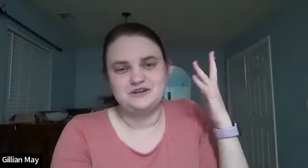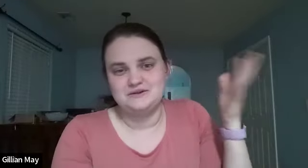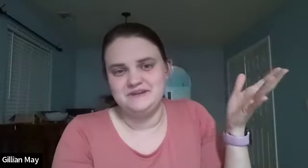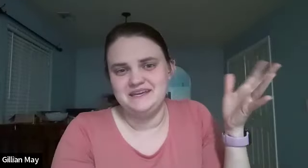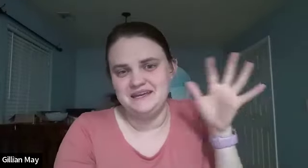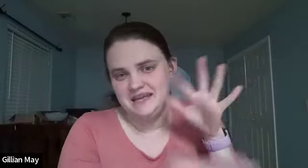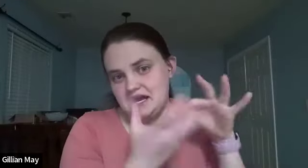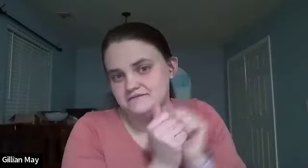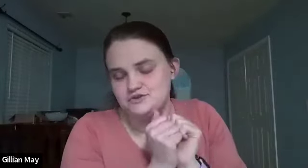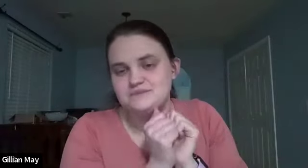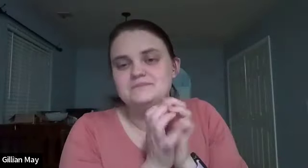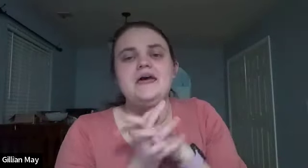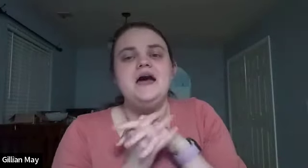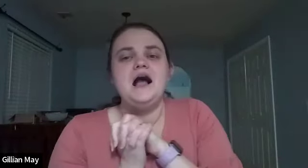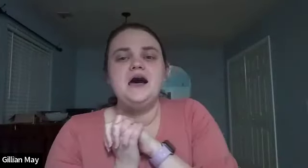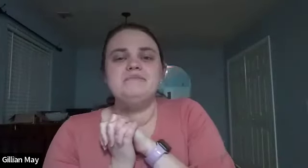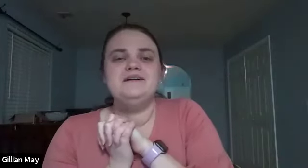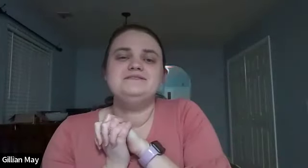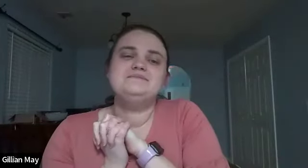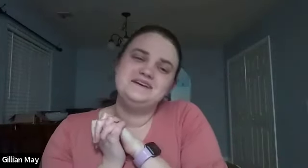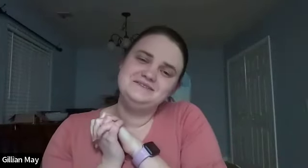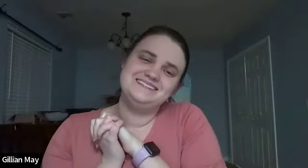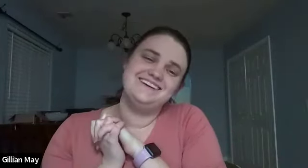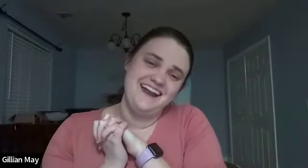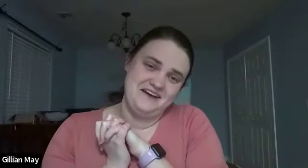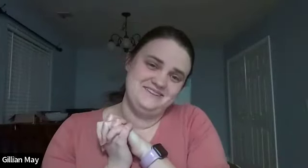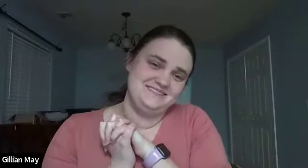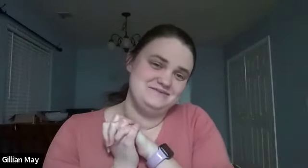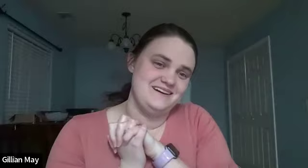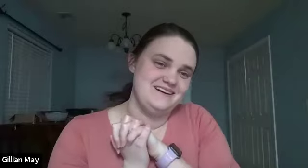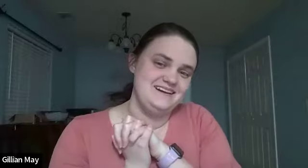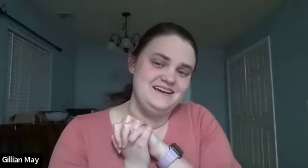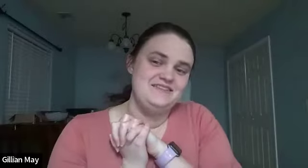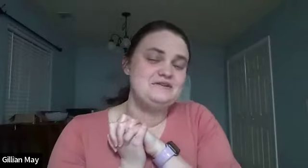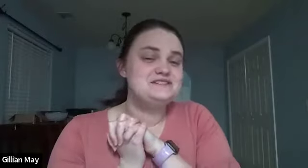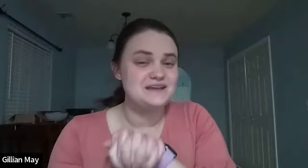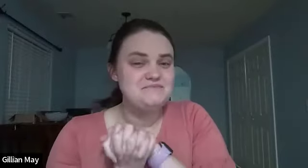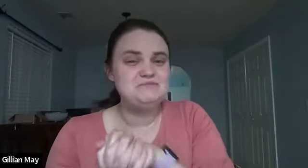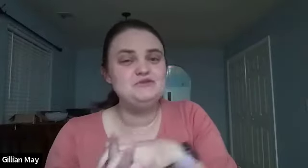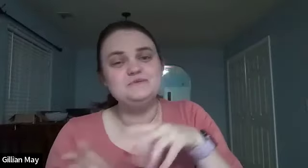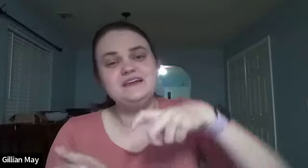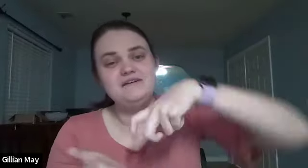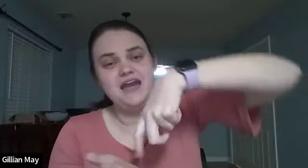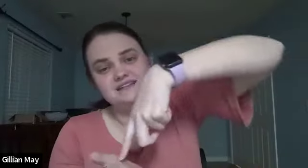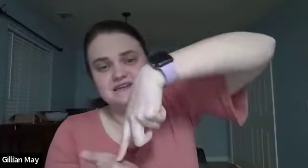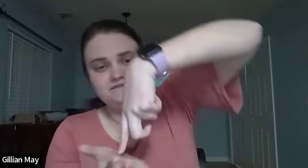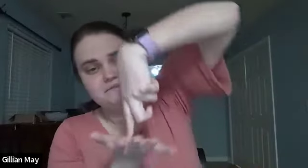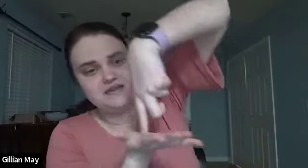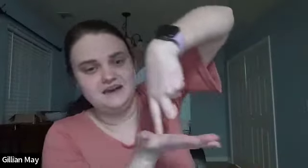could be a confusion. Flamingo does not have its own sign. There are some people who will be like, oh yeah, it's like